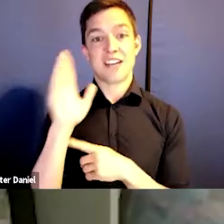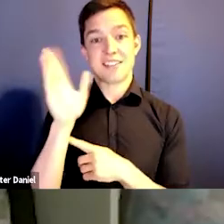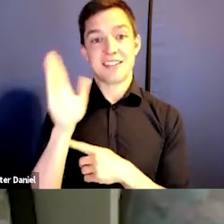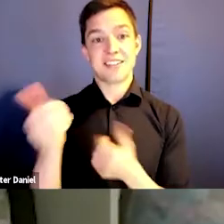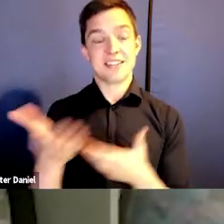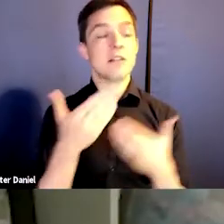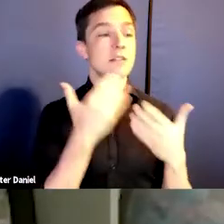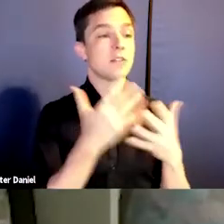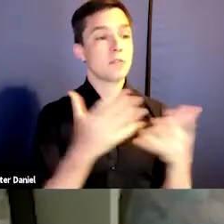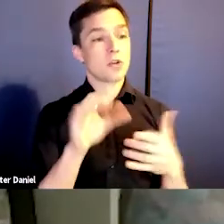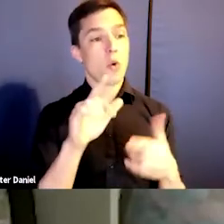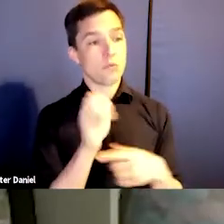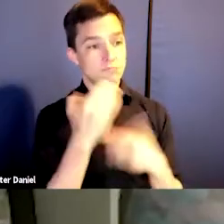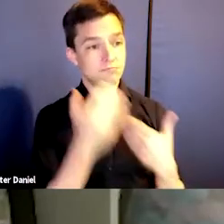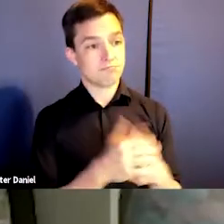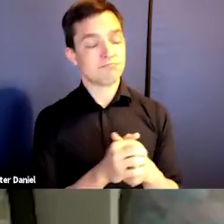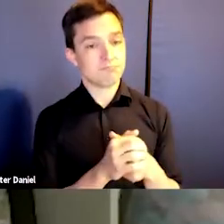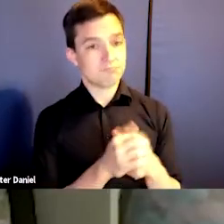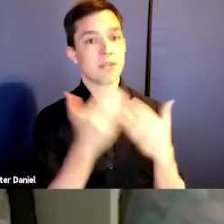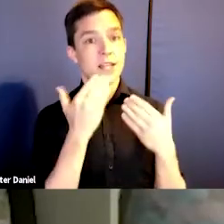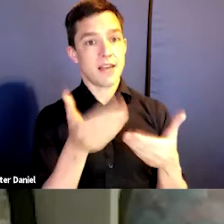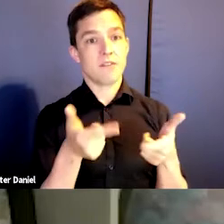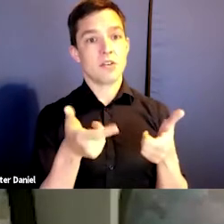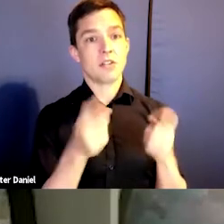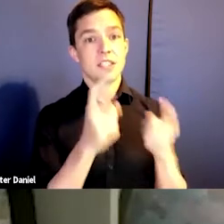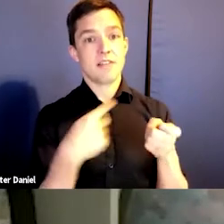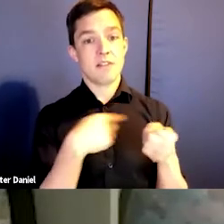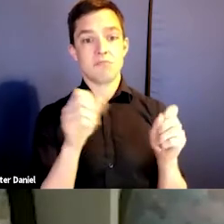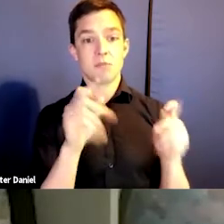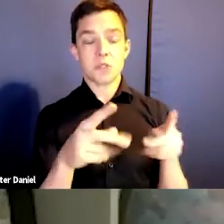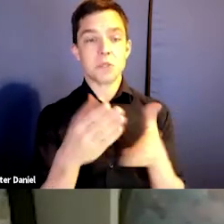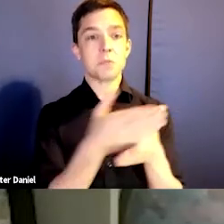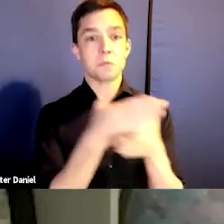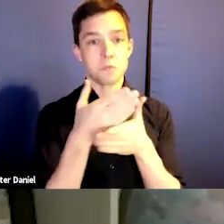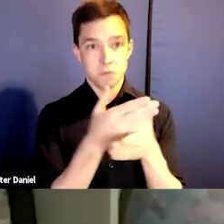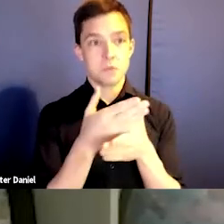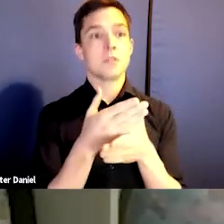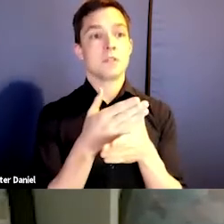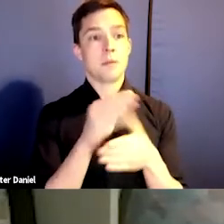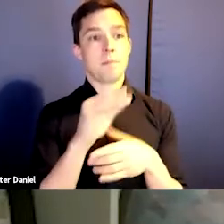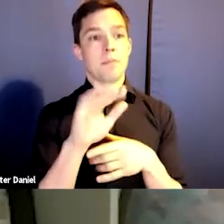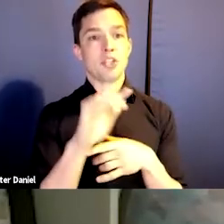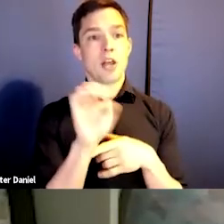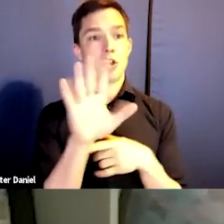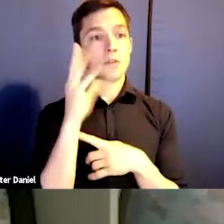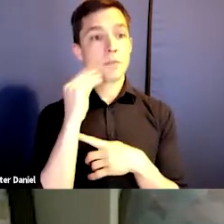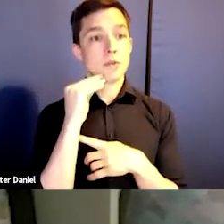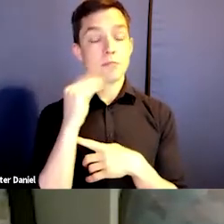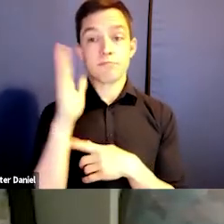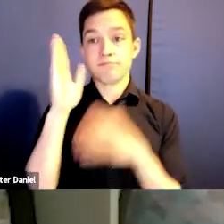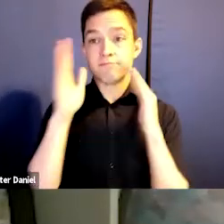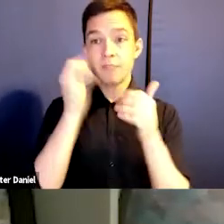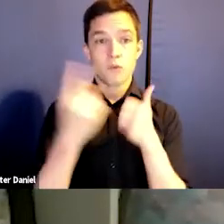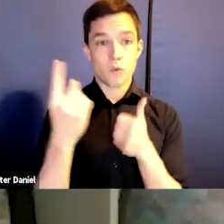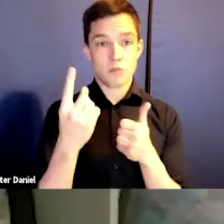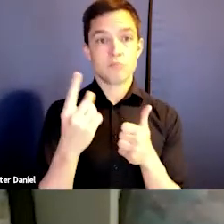Thank you so much, Cole. And thank you for giving us the opportunity to share Michelle's experience. Hello, everyone.